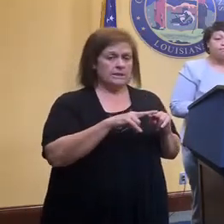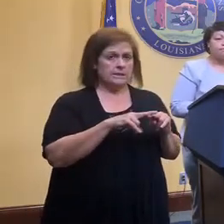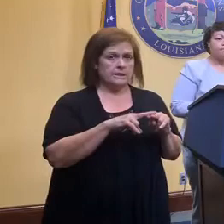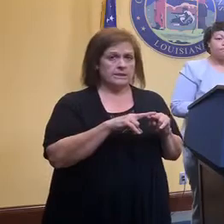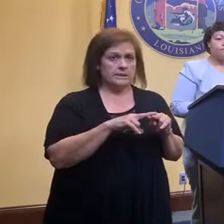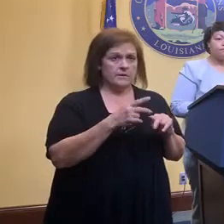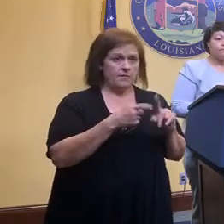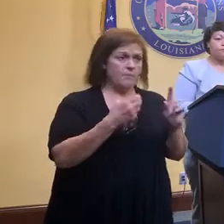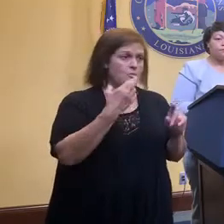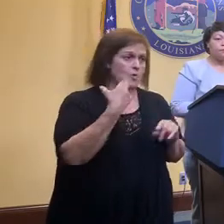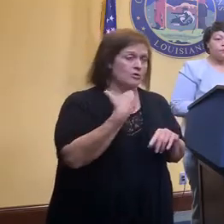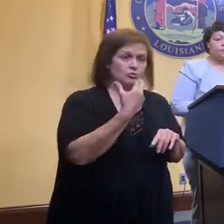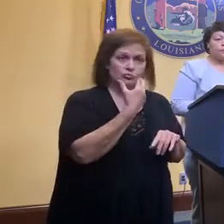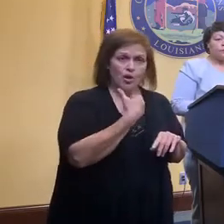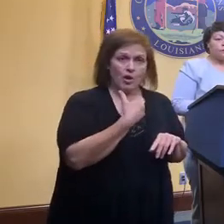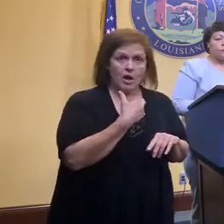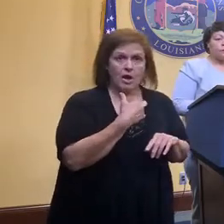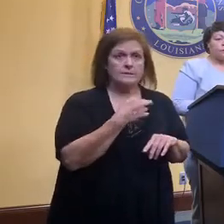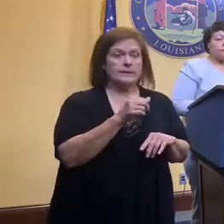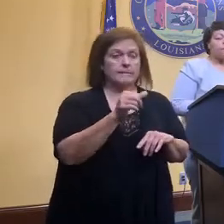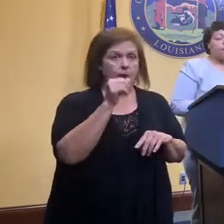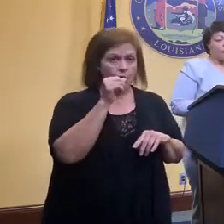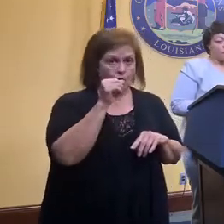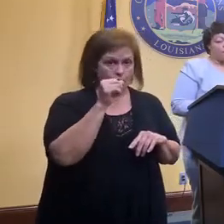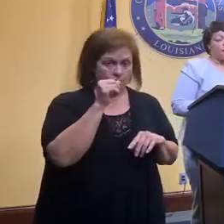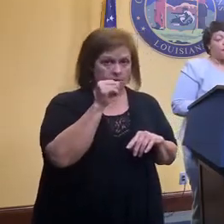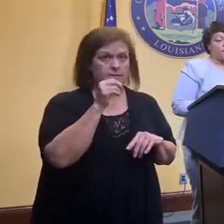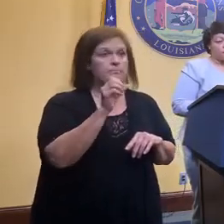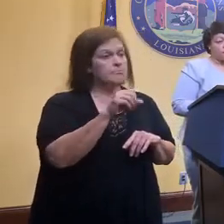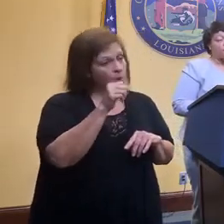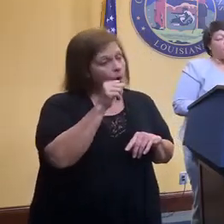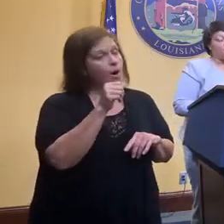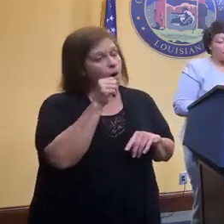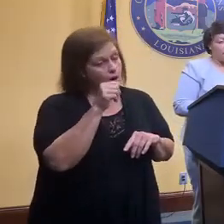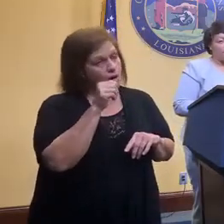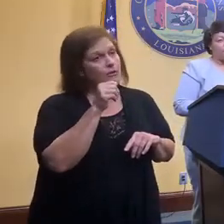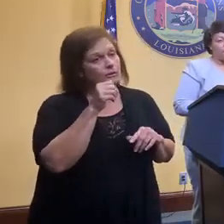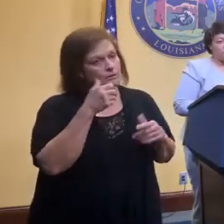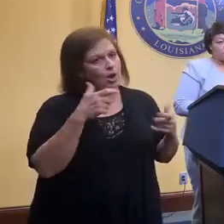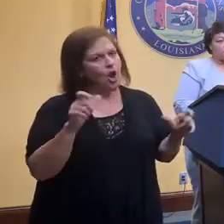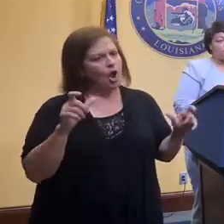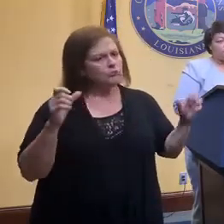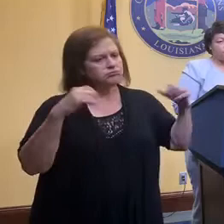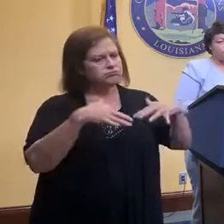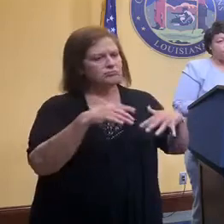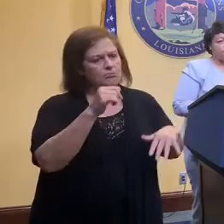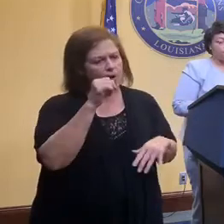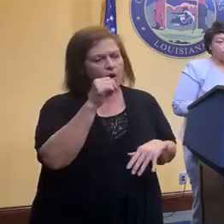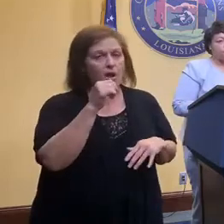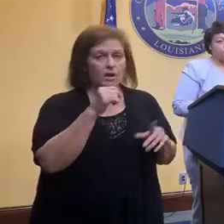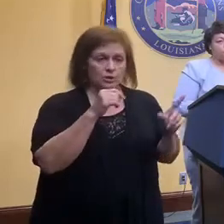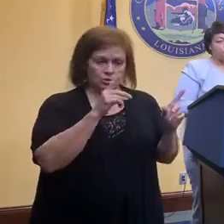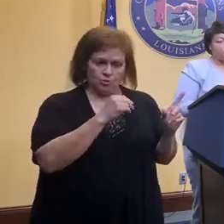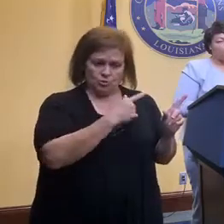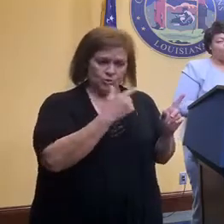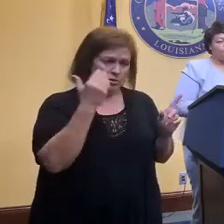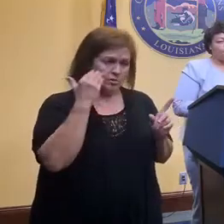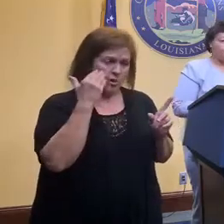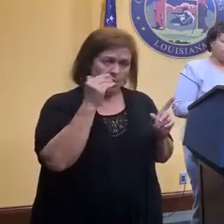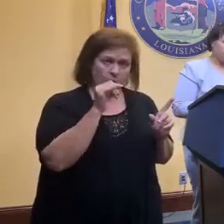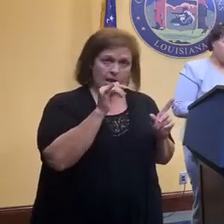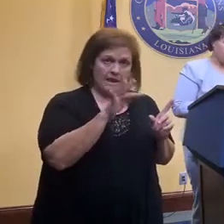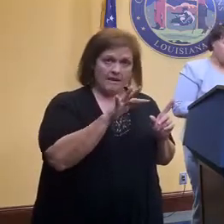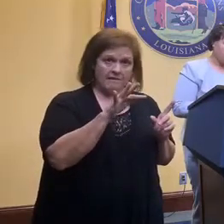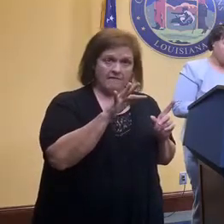from restaurants and bars. Bars, yes. Large gatherings. Do you happen to know if some